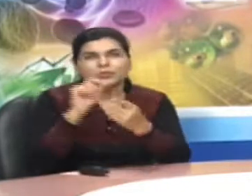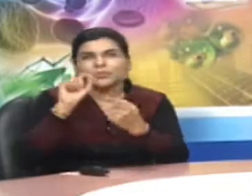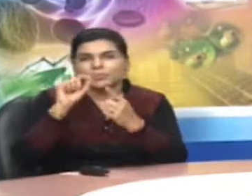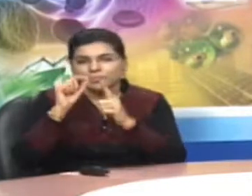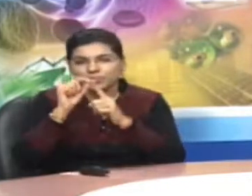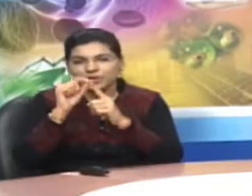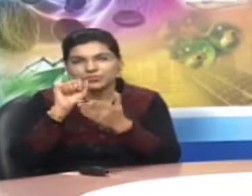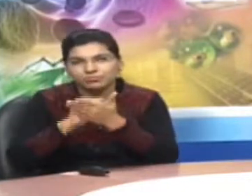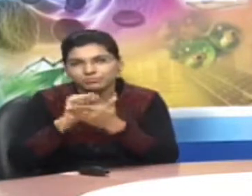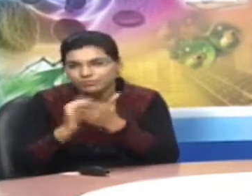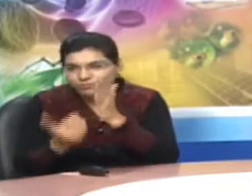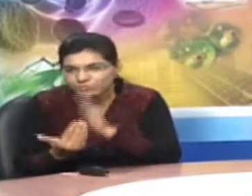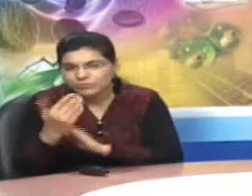slides.